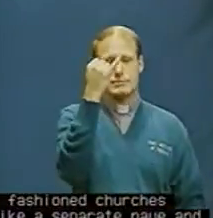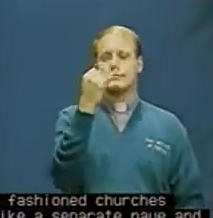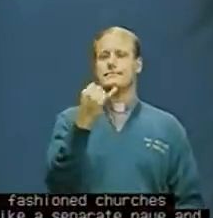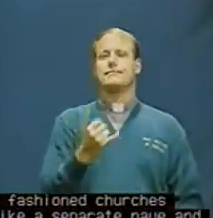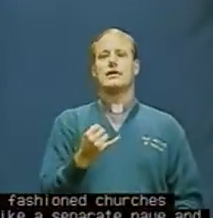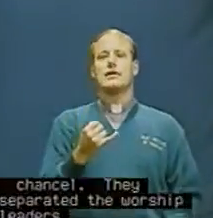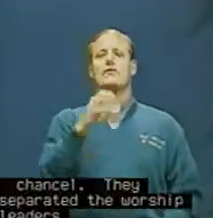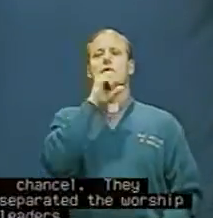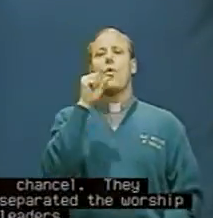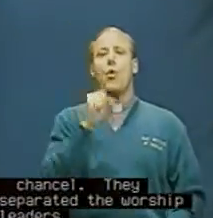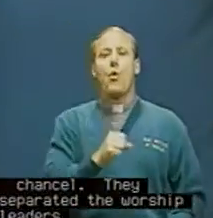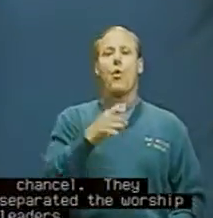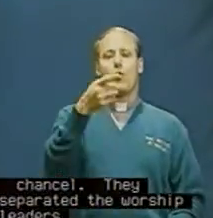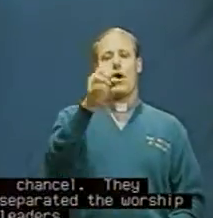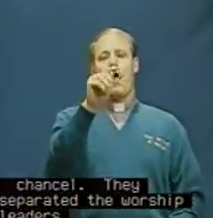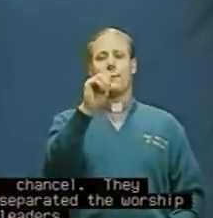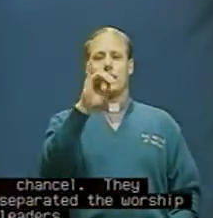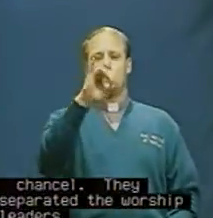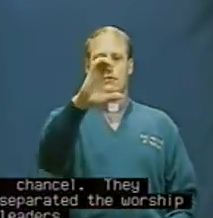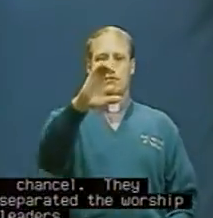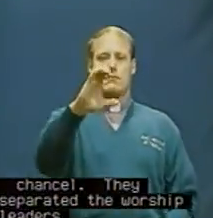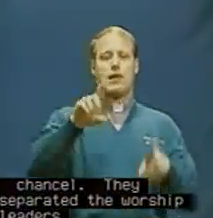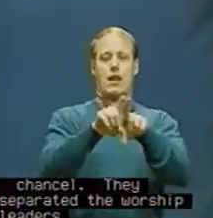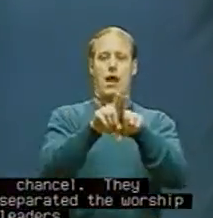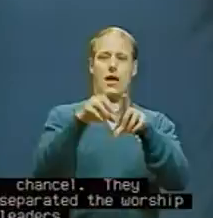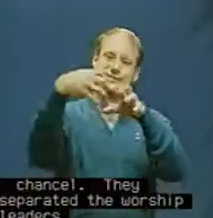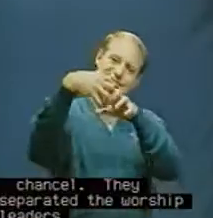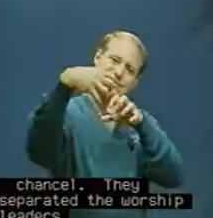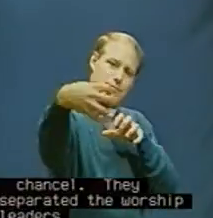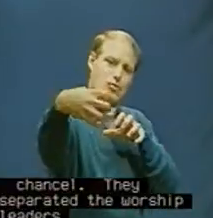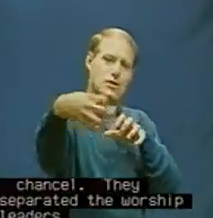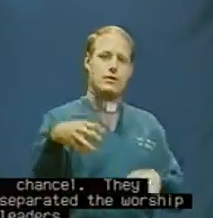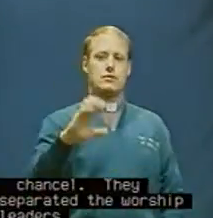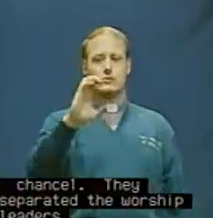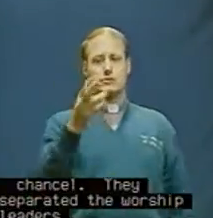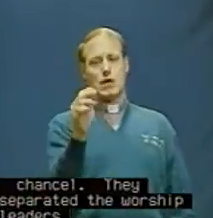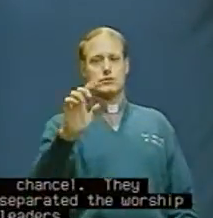nave and chancel. They separated the worship leaders